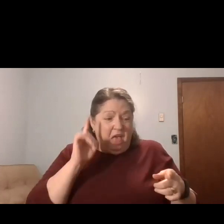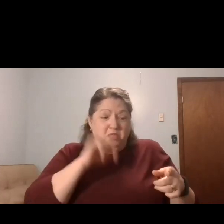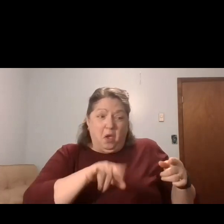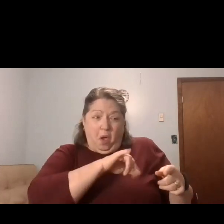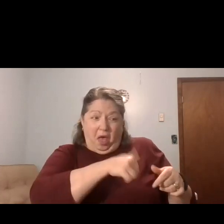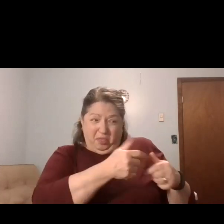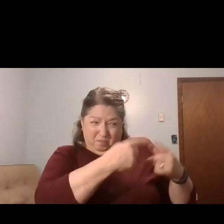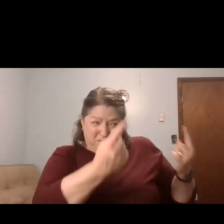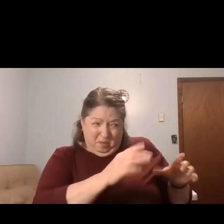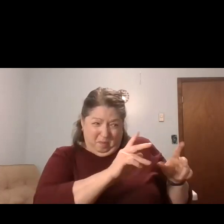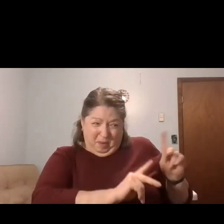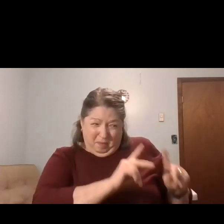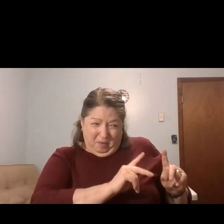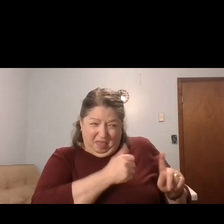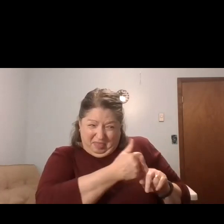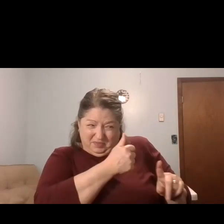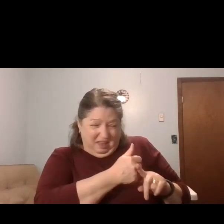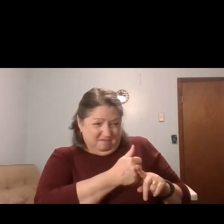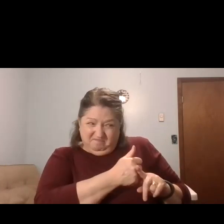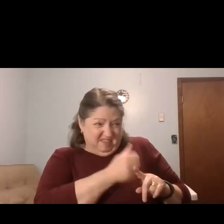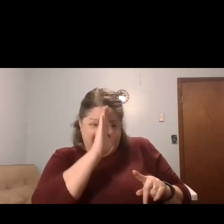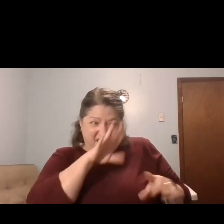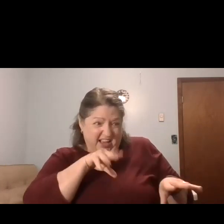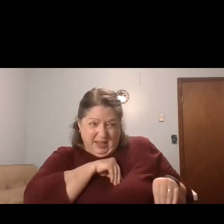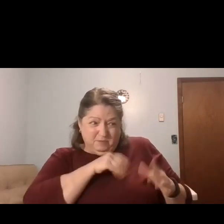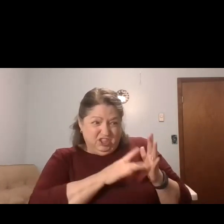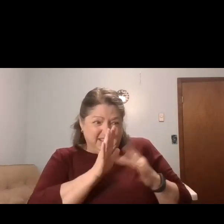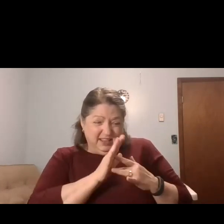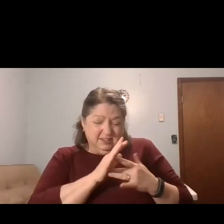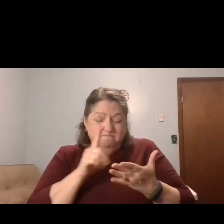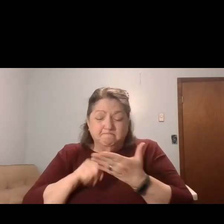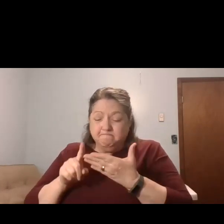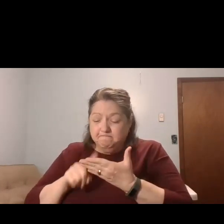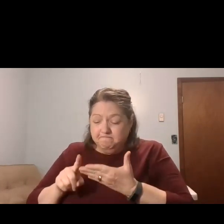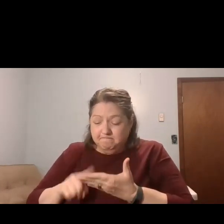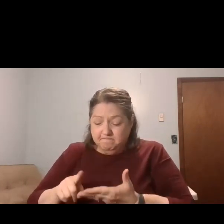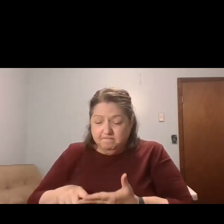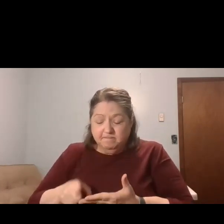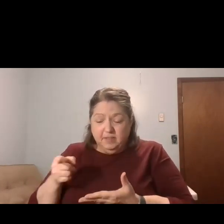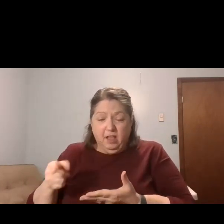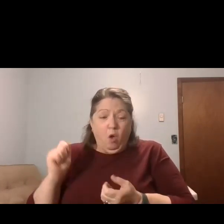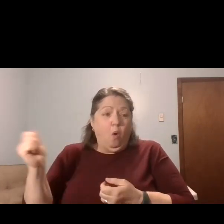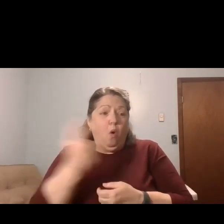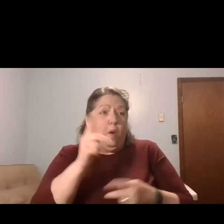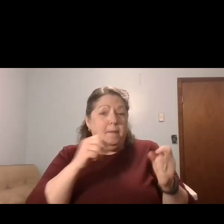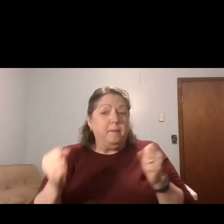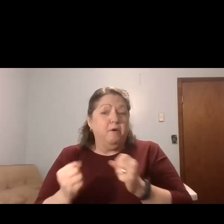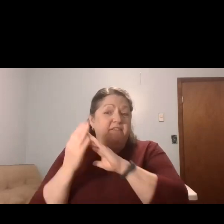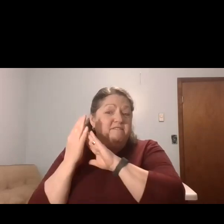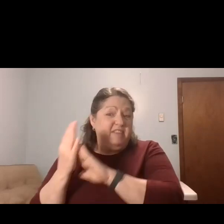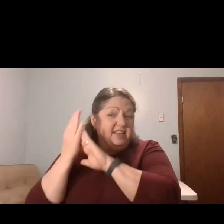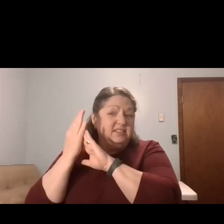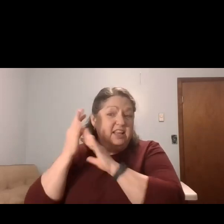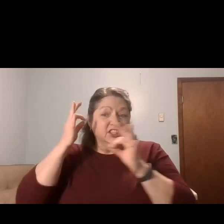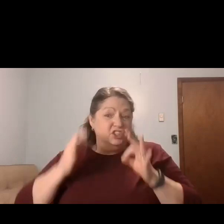This is in Revelation chapter 20. And there at the great white throne judgment, they will be judged according to the choices that